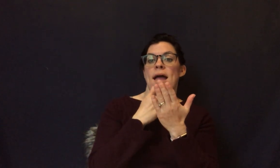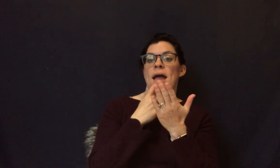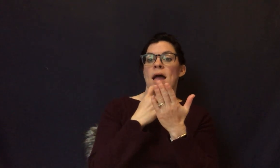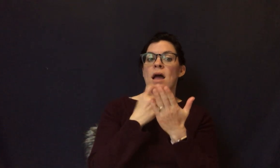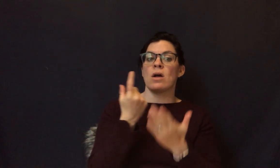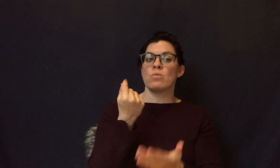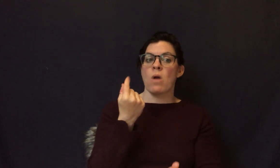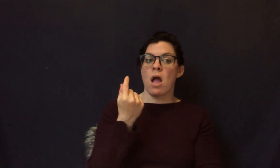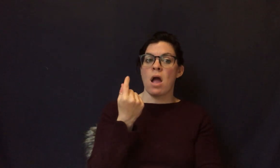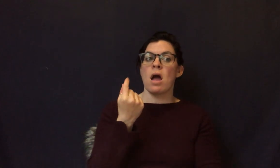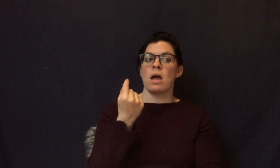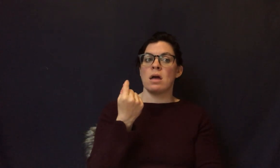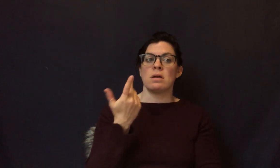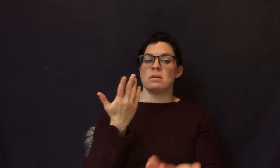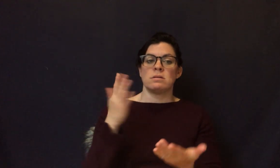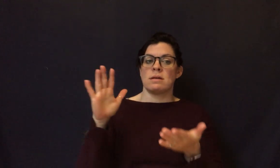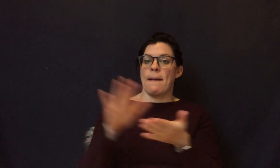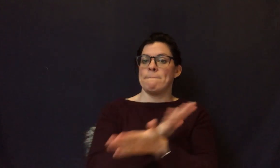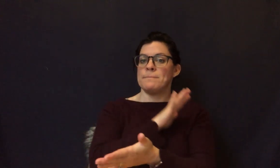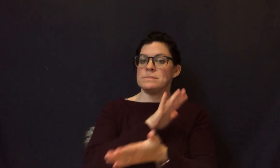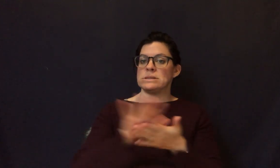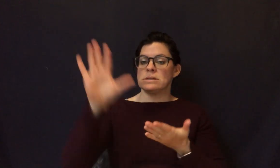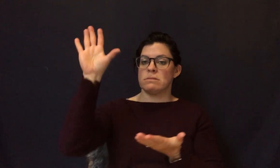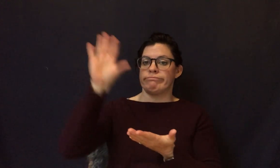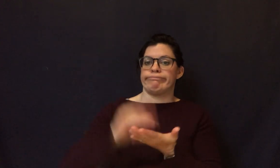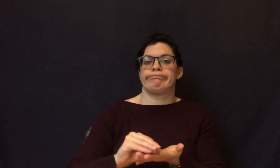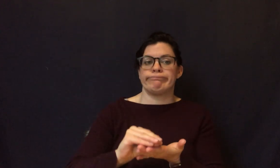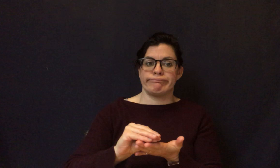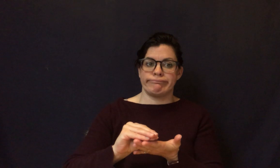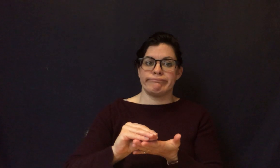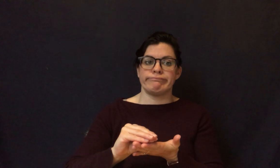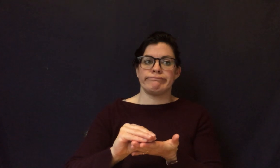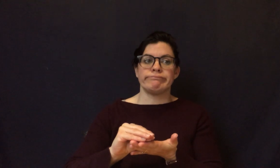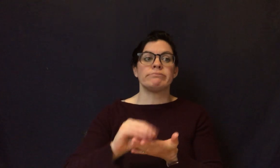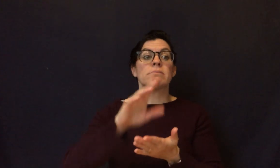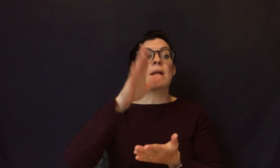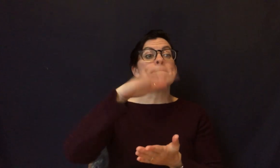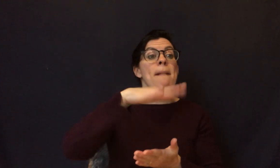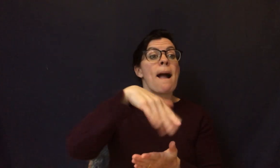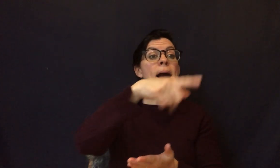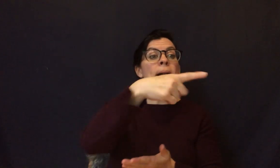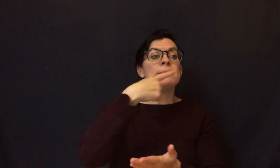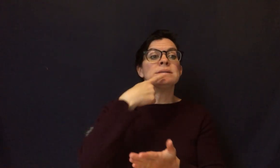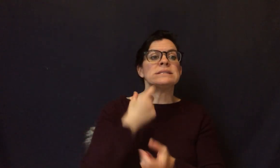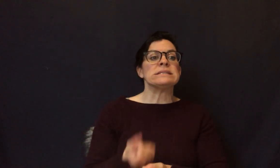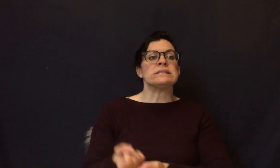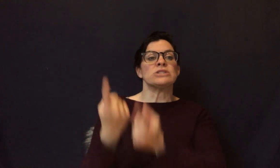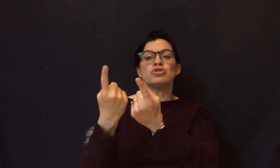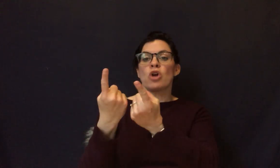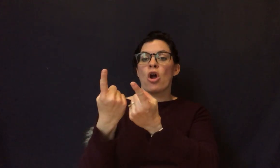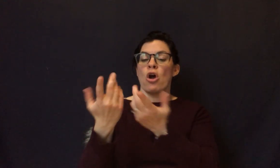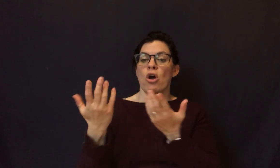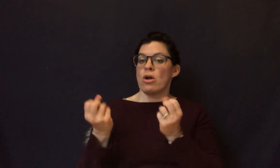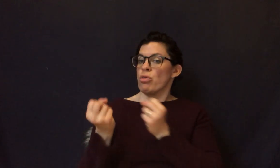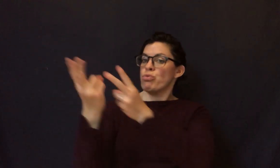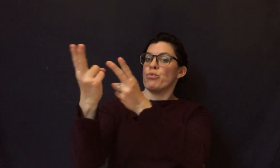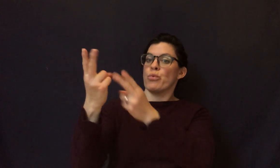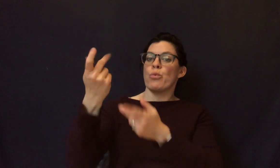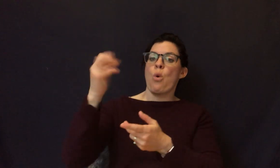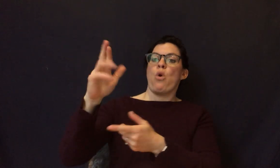Discard or replace. Discard or replace. So if the stuff in there starts to get bad, okay, the